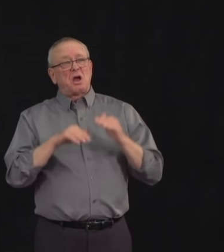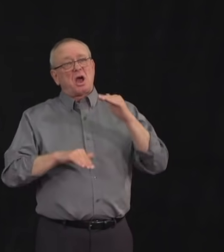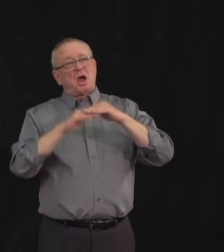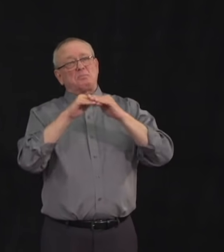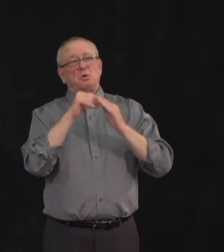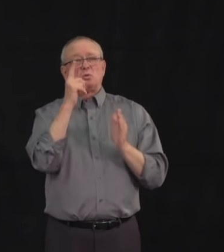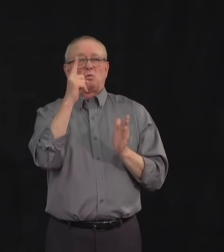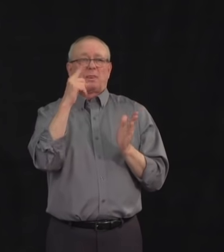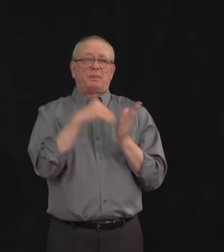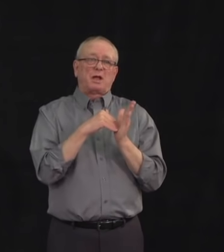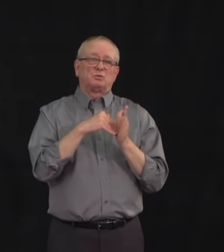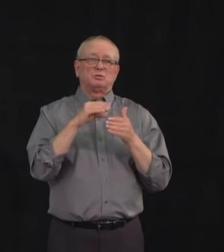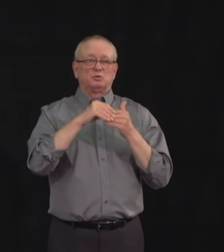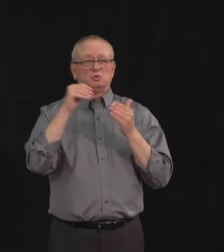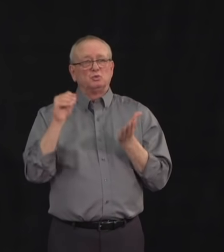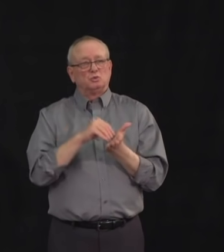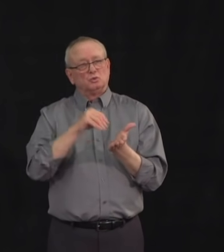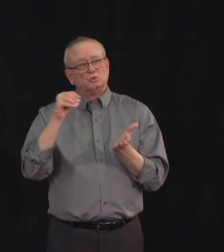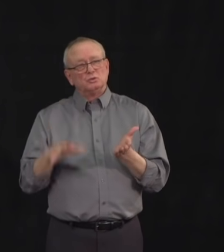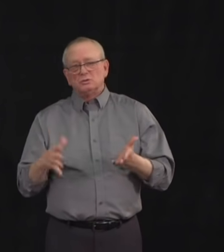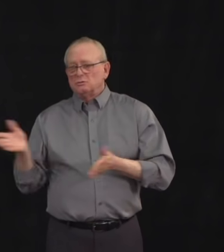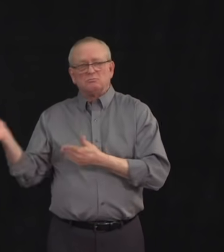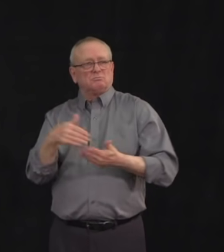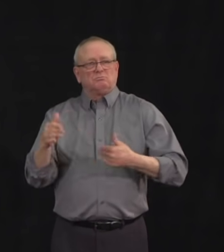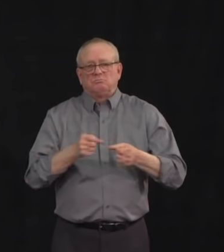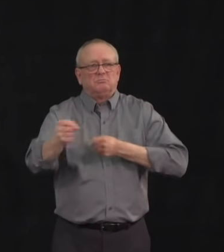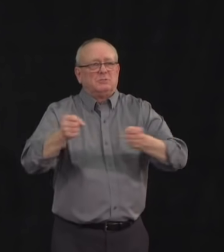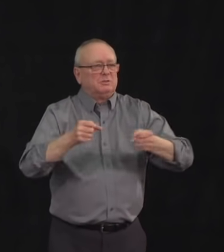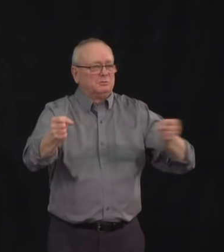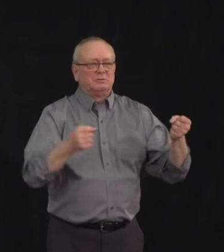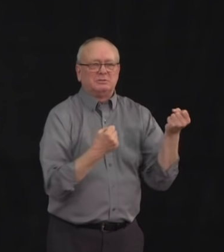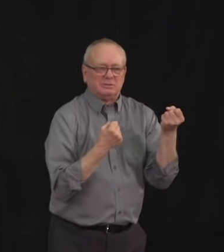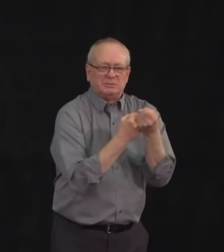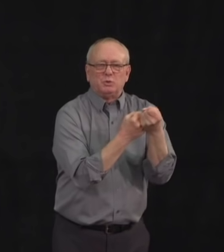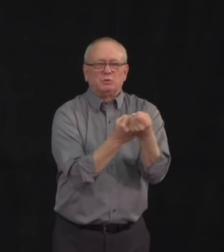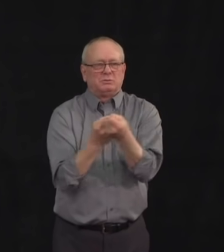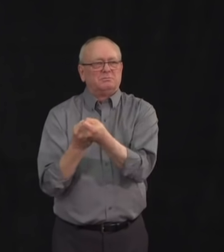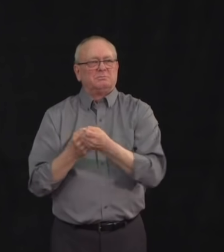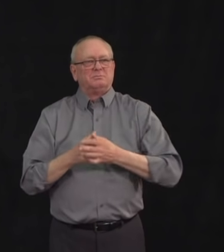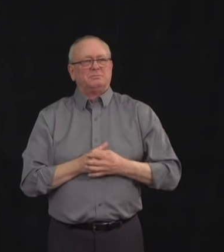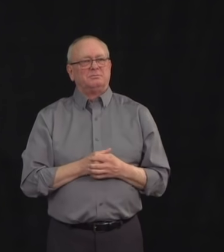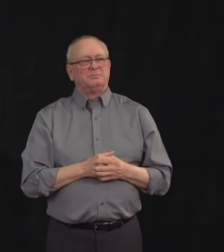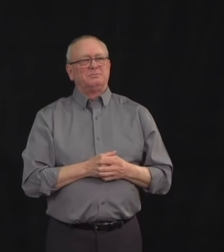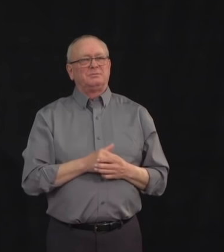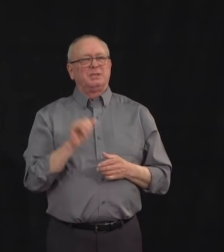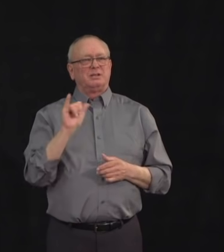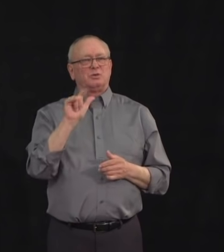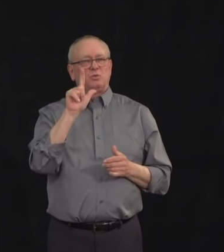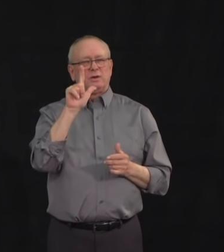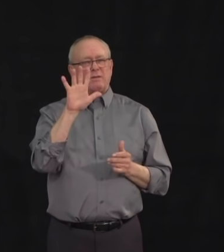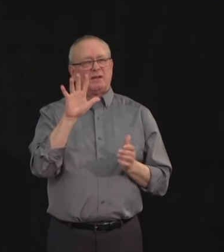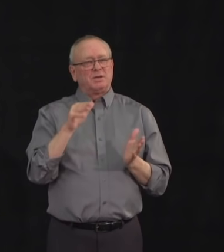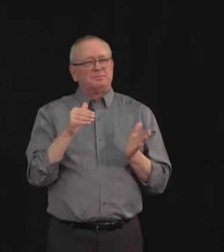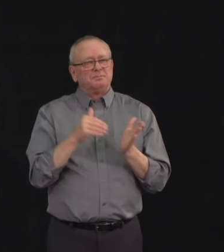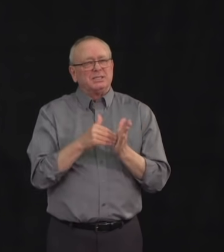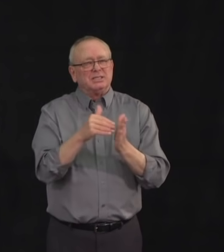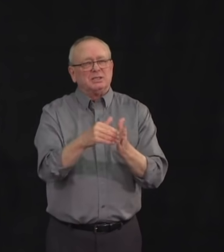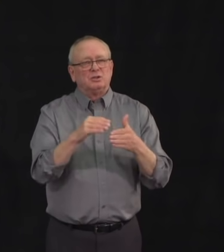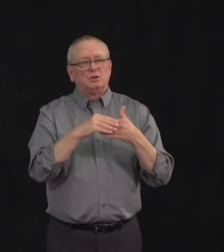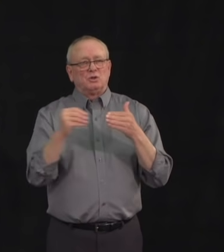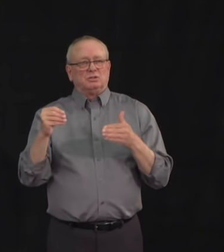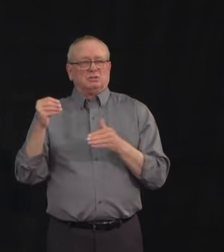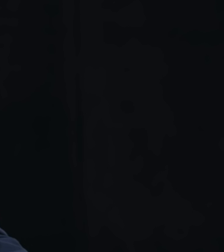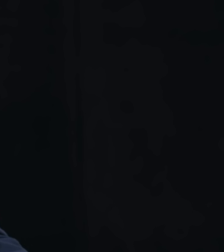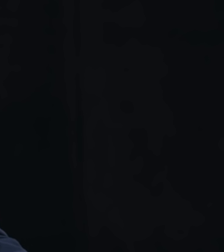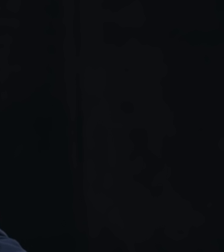addition, $24.5 million is being advanced to operators to help address immediate cost pressures.